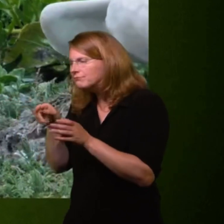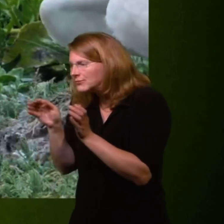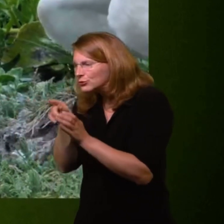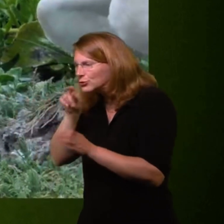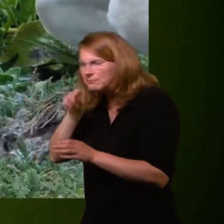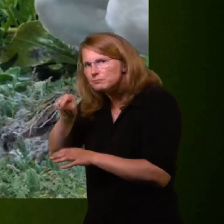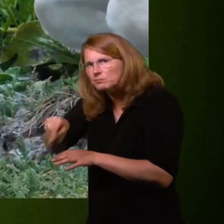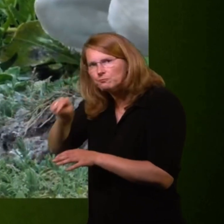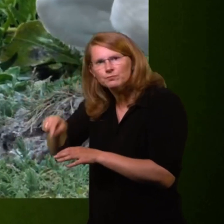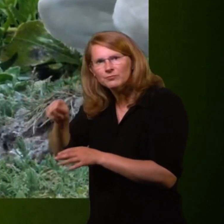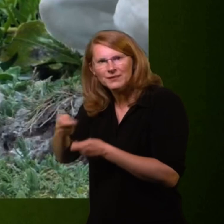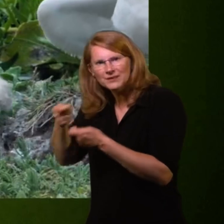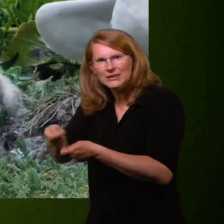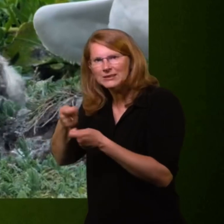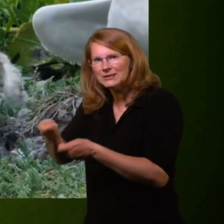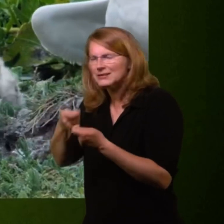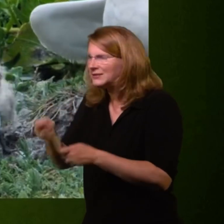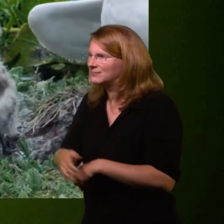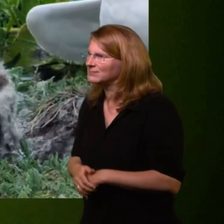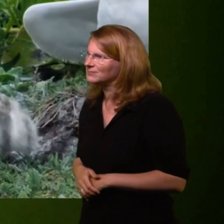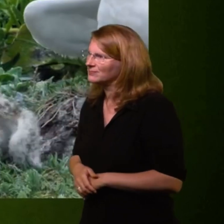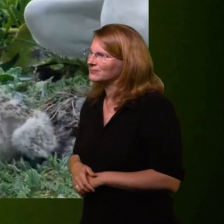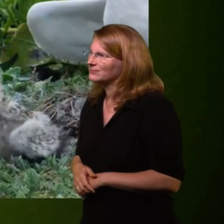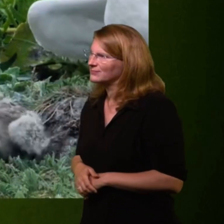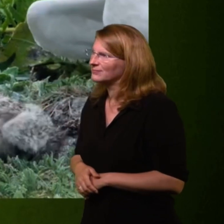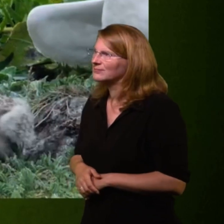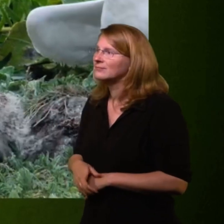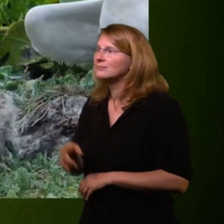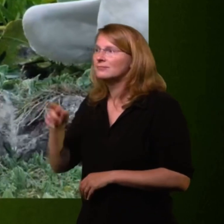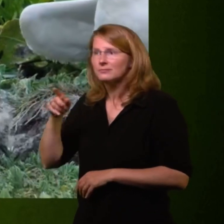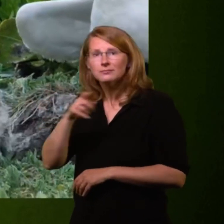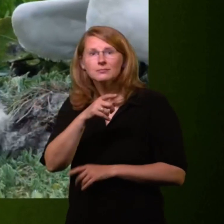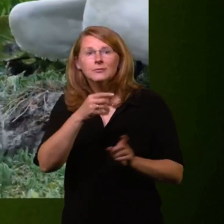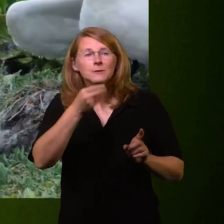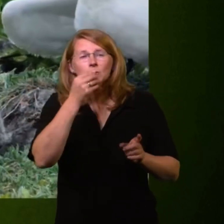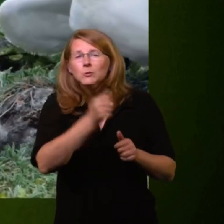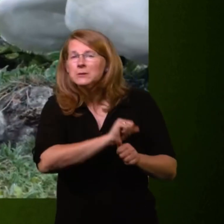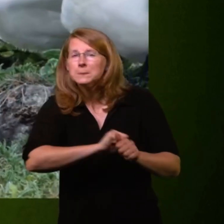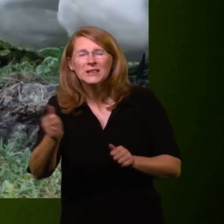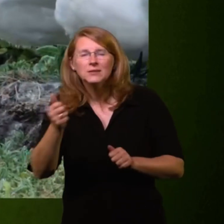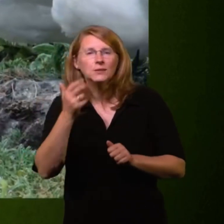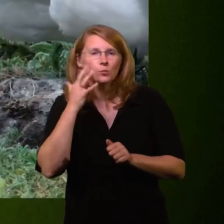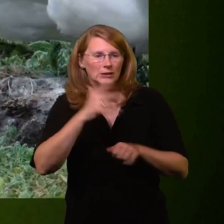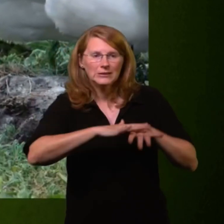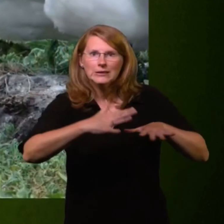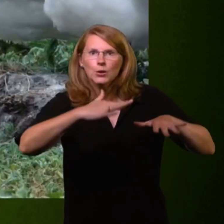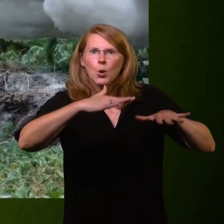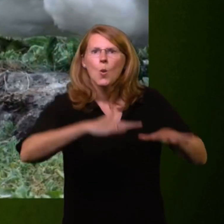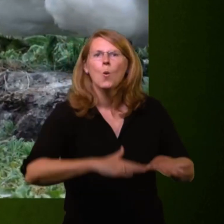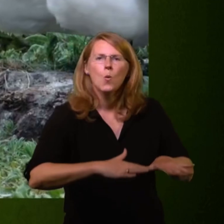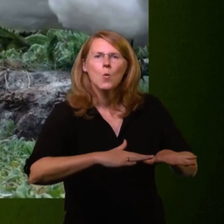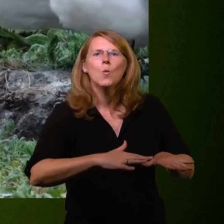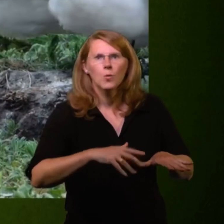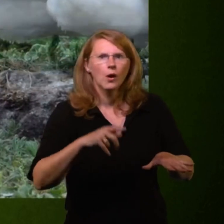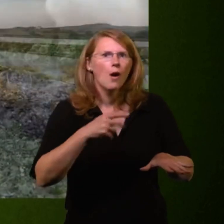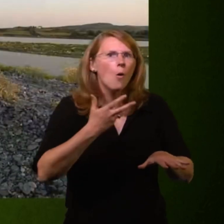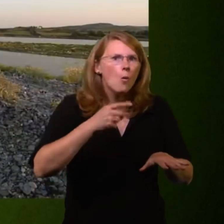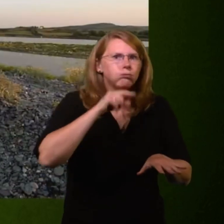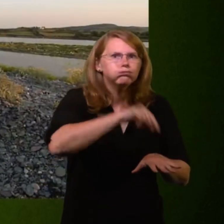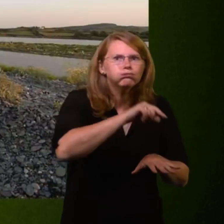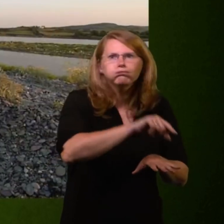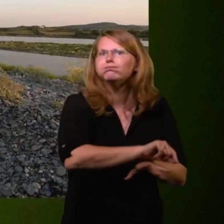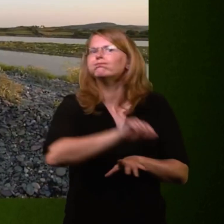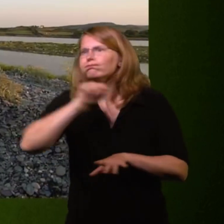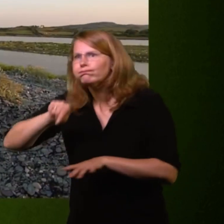almost one every second, particularly at low tide where it's really active. And once they land, they've got to locate their chicks, often have moved